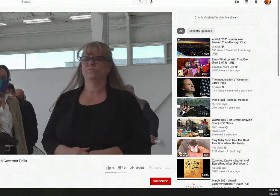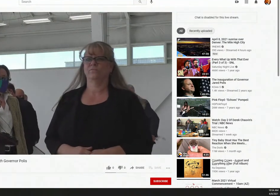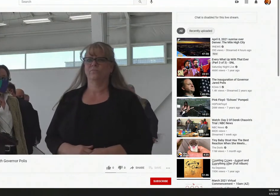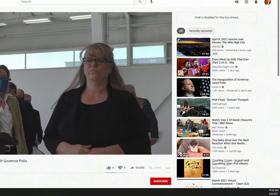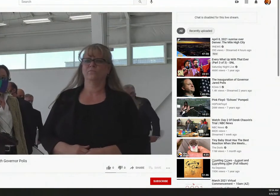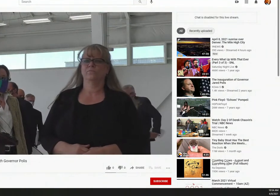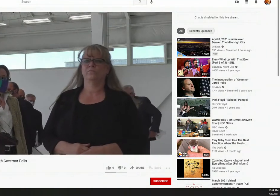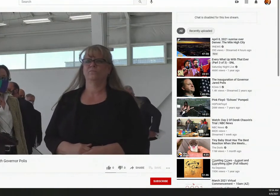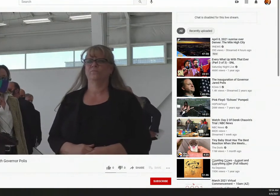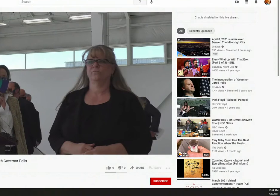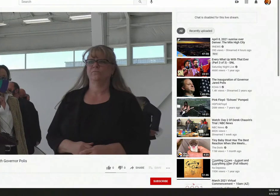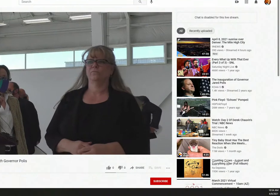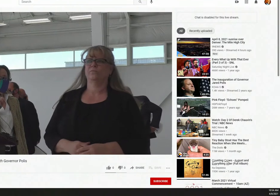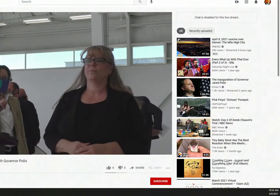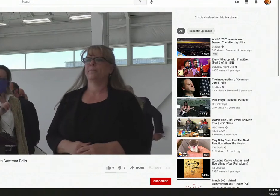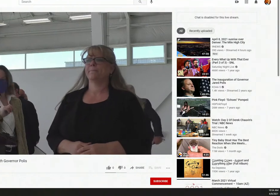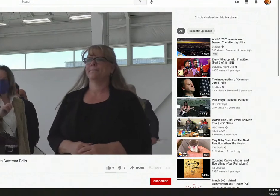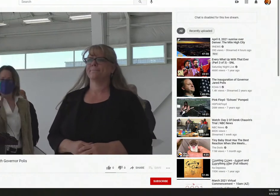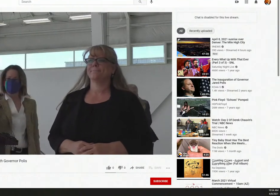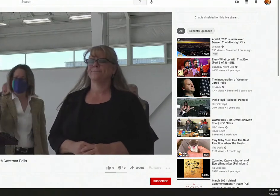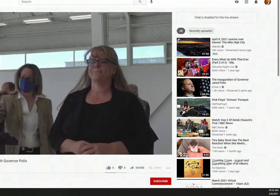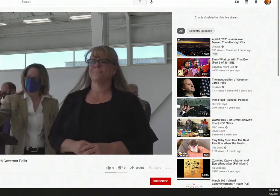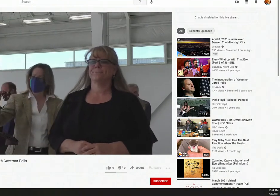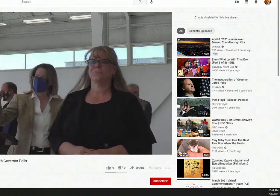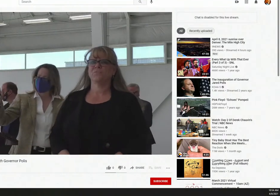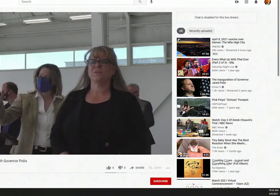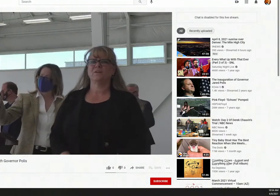Thank you.